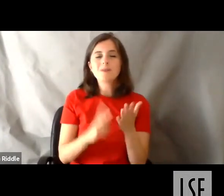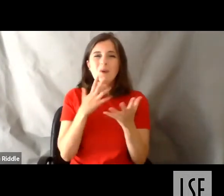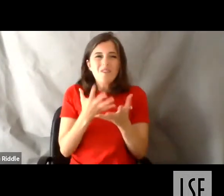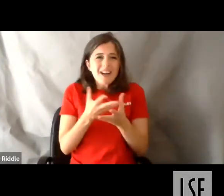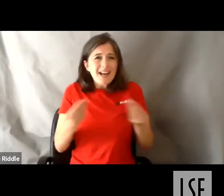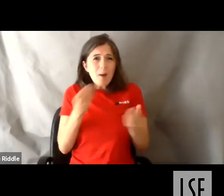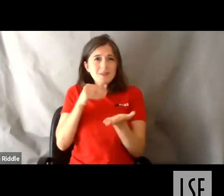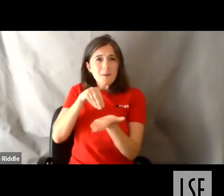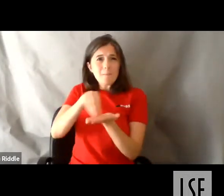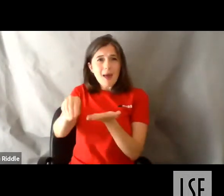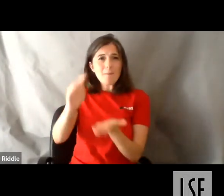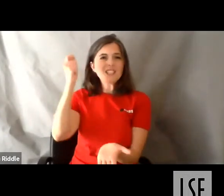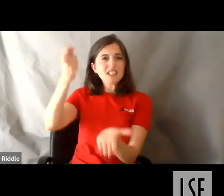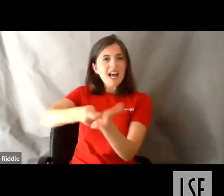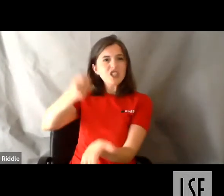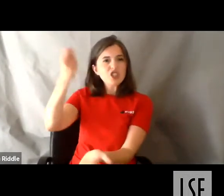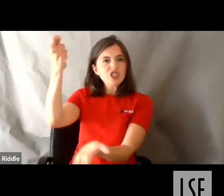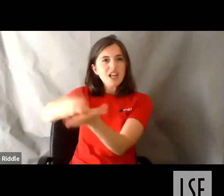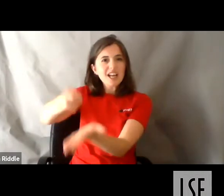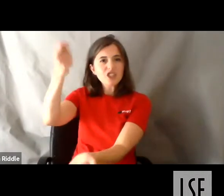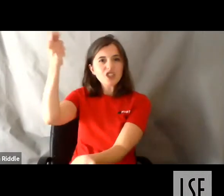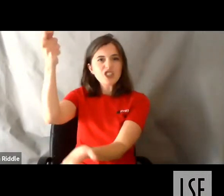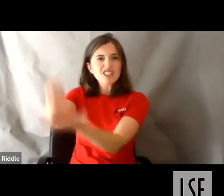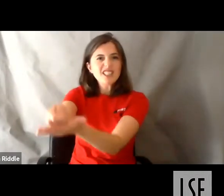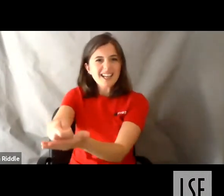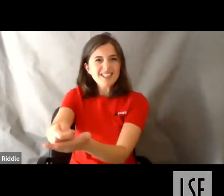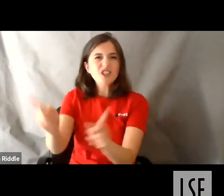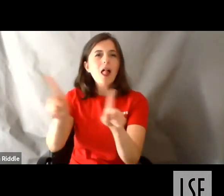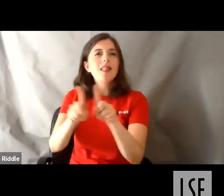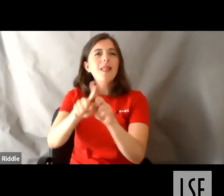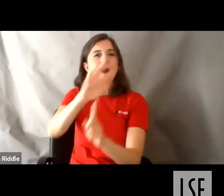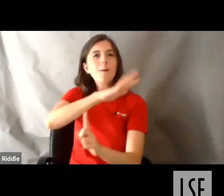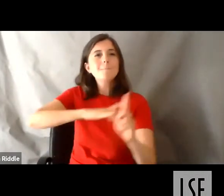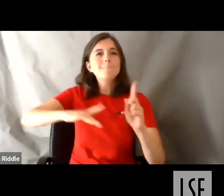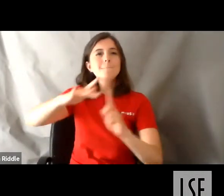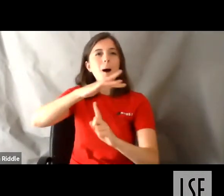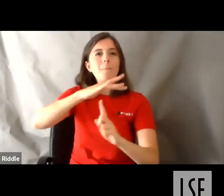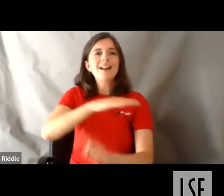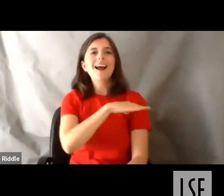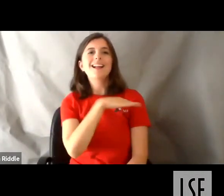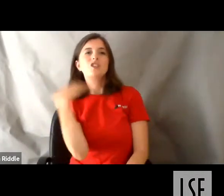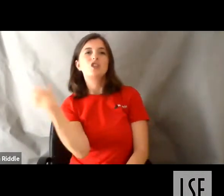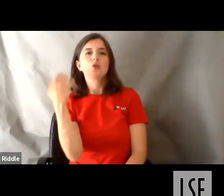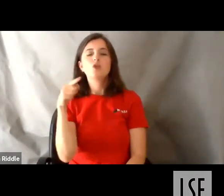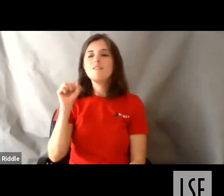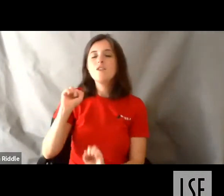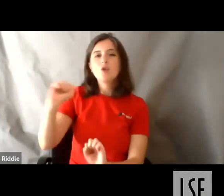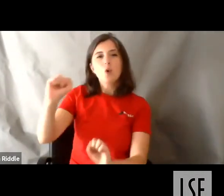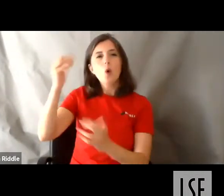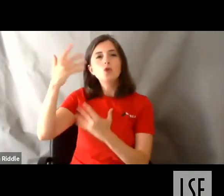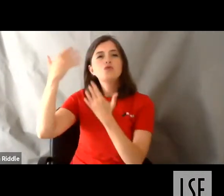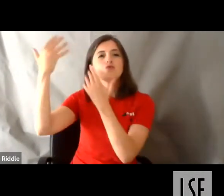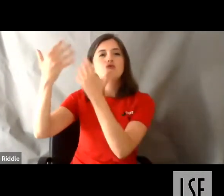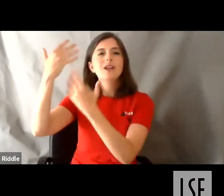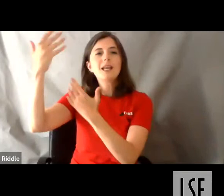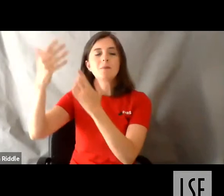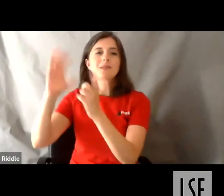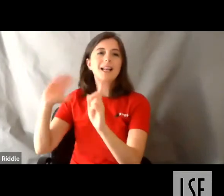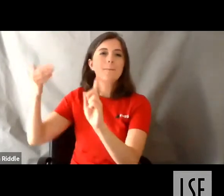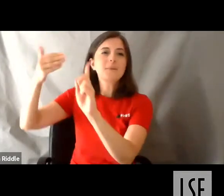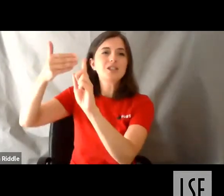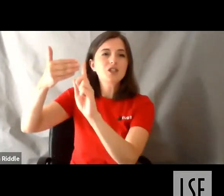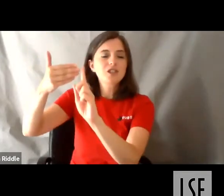sanctions, sanctions, sanctions, and the ultimate public execution of all your dreams and ambitions. Because